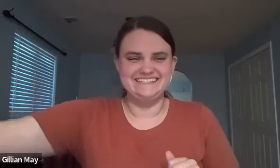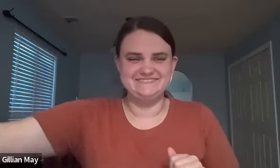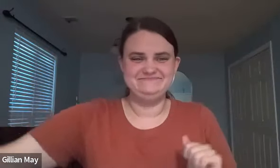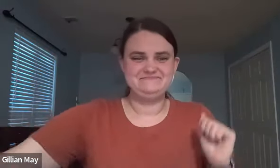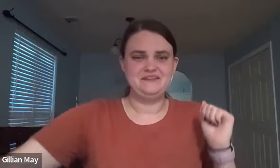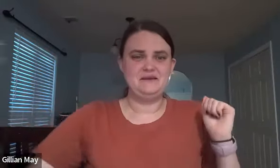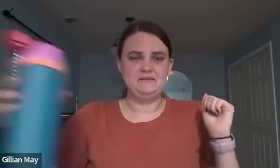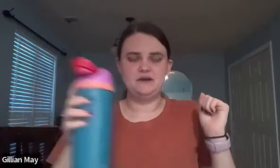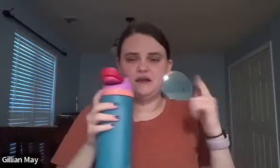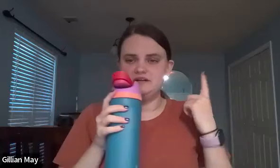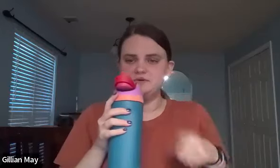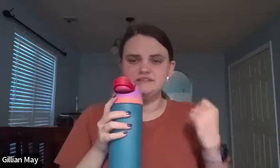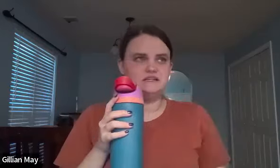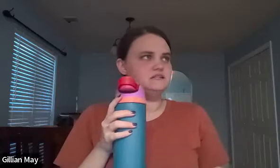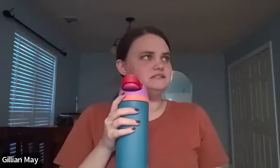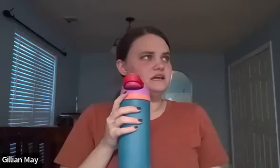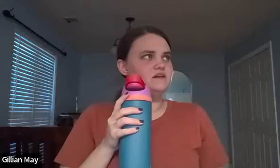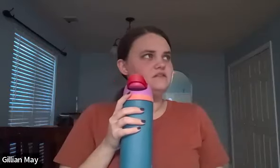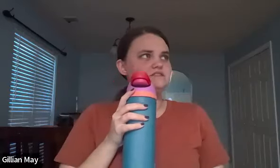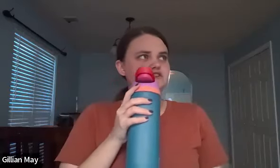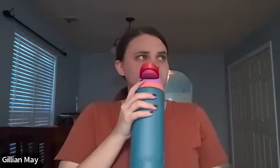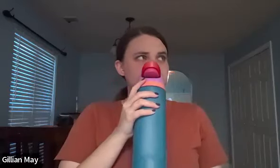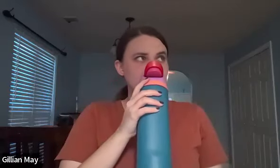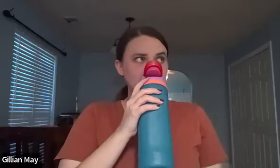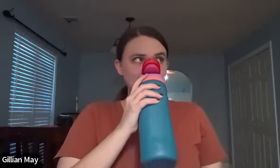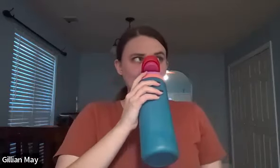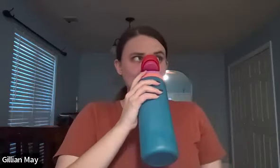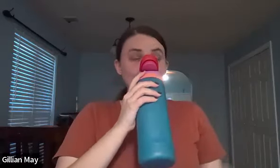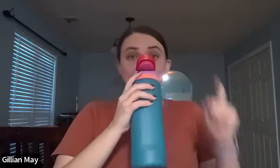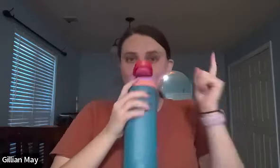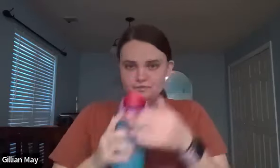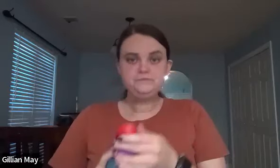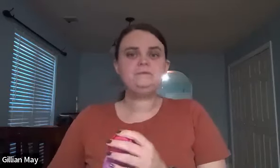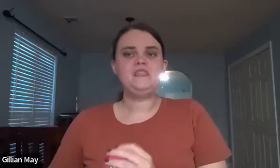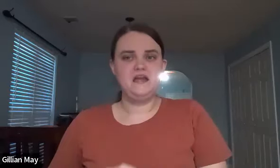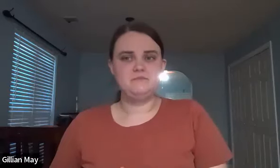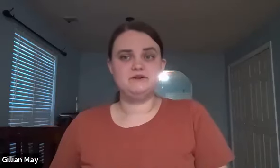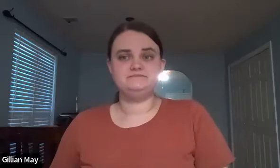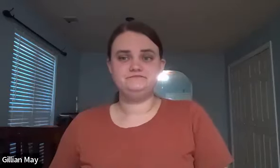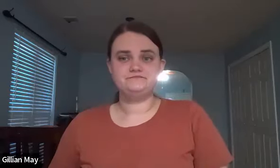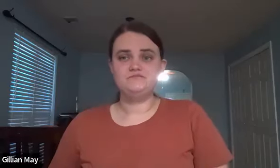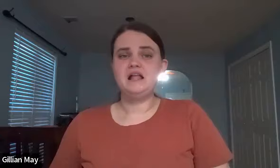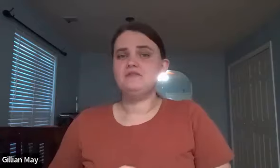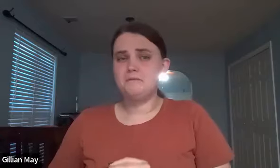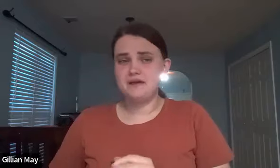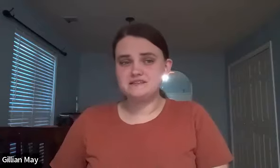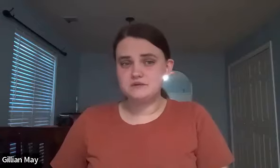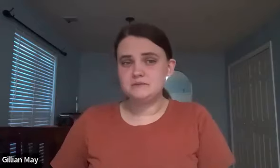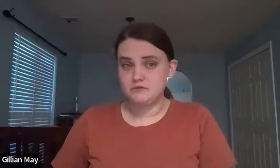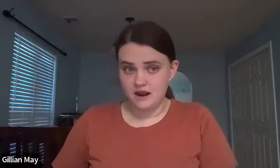But what was I going to say? Oh, that's going to drive me crazy. I remember the best way to